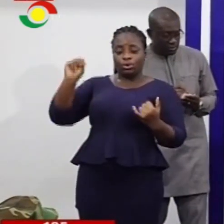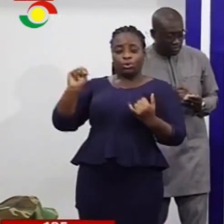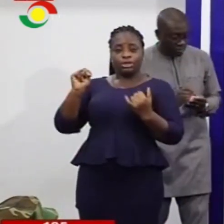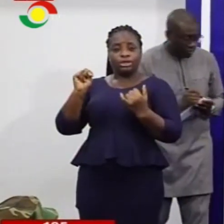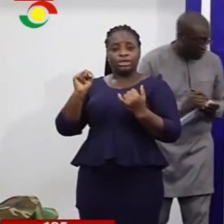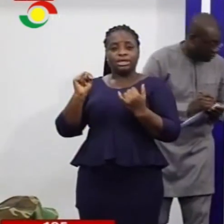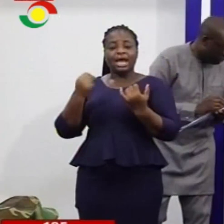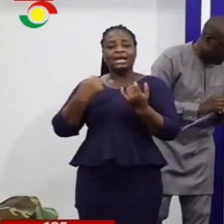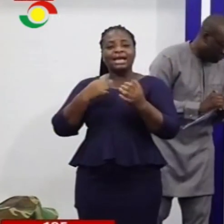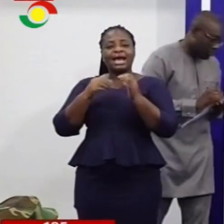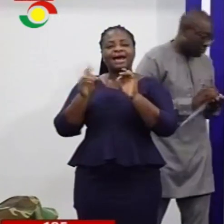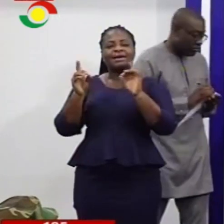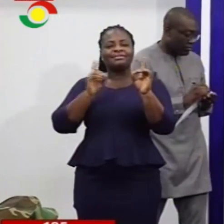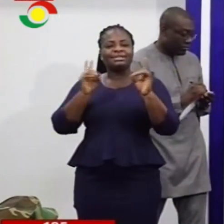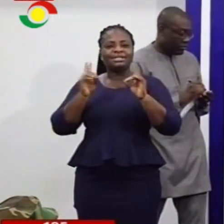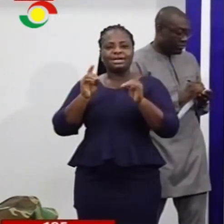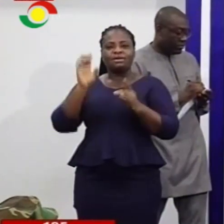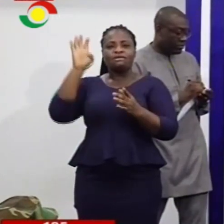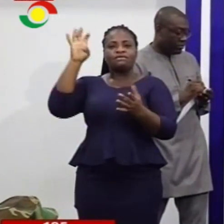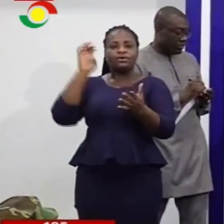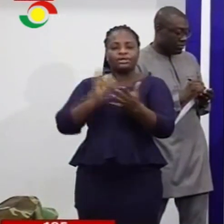they have conducted